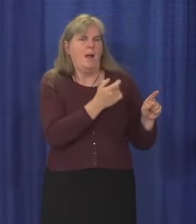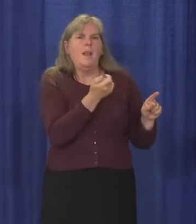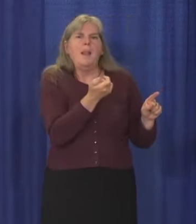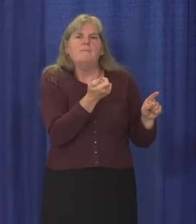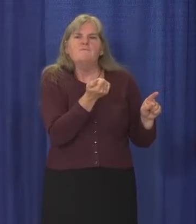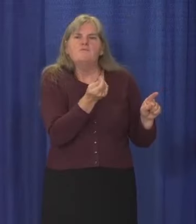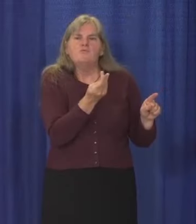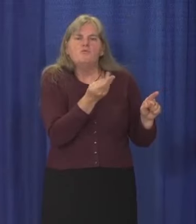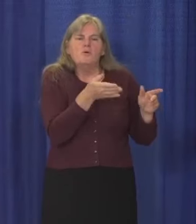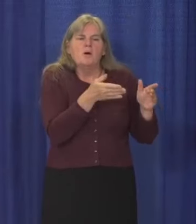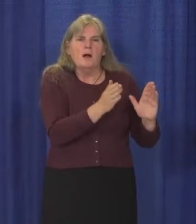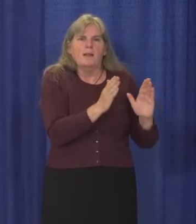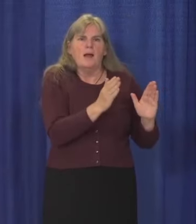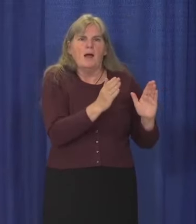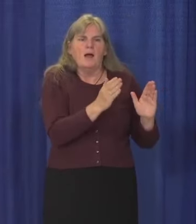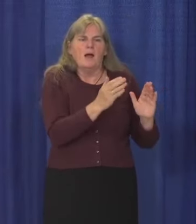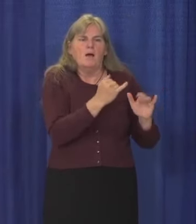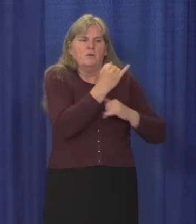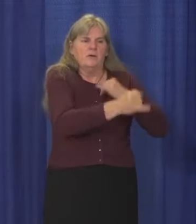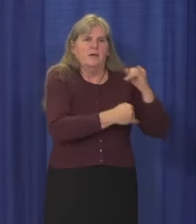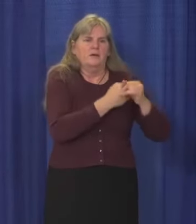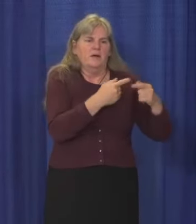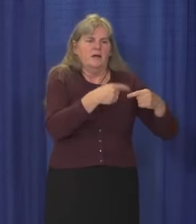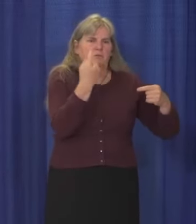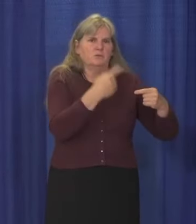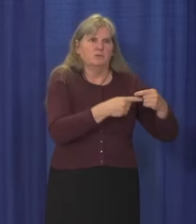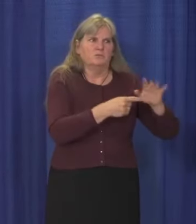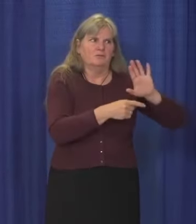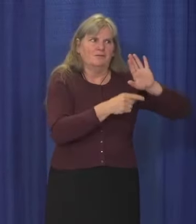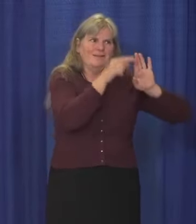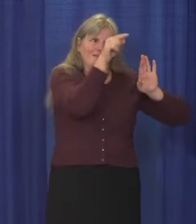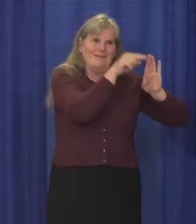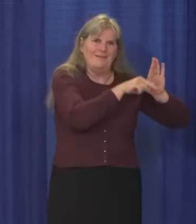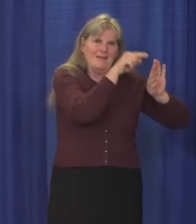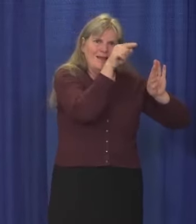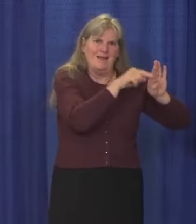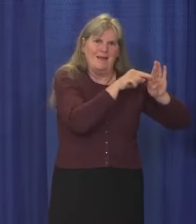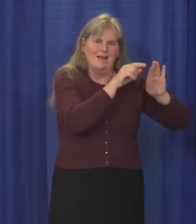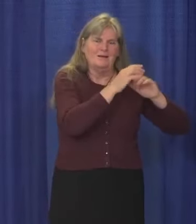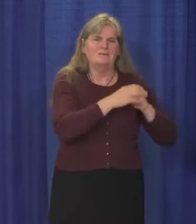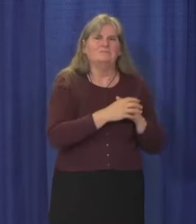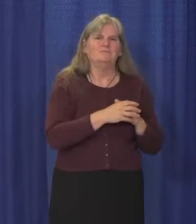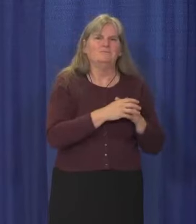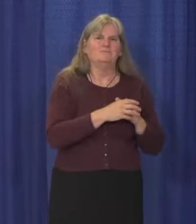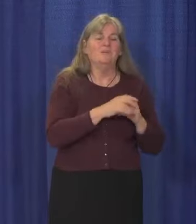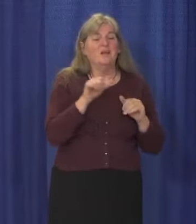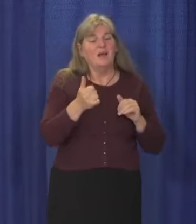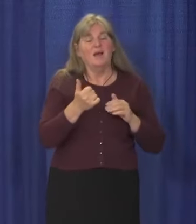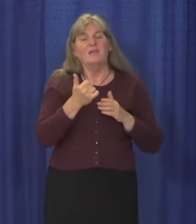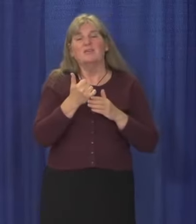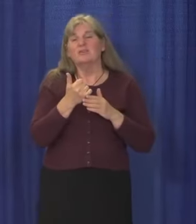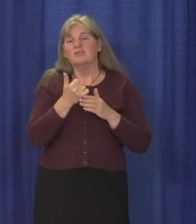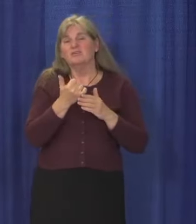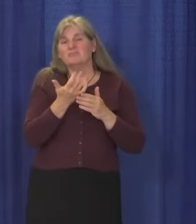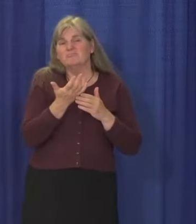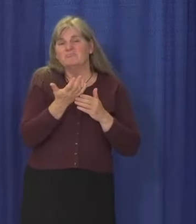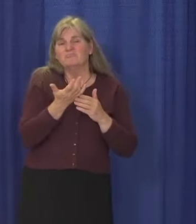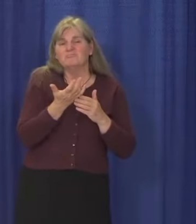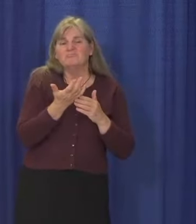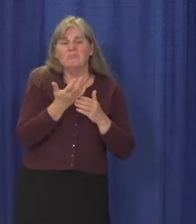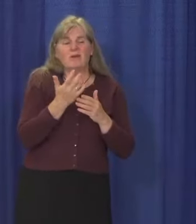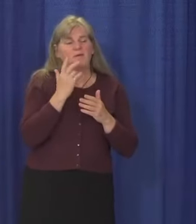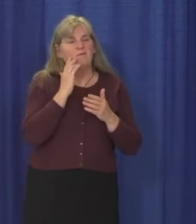every jurisdiction, a lot of jurisdictions in Canada, the ones that have border connections, all have similar concerns about specific individual